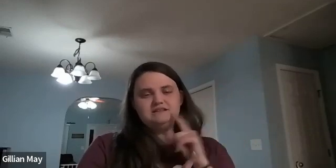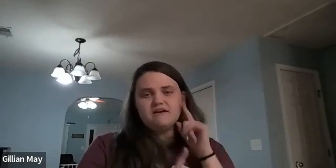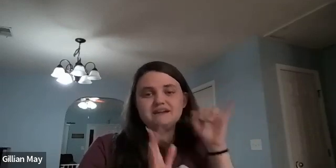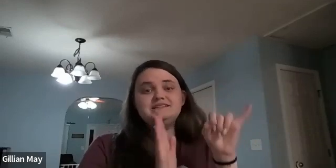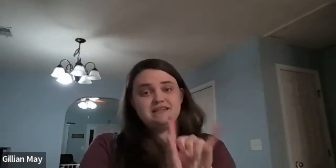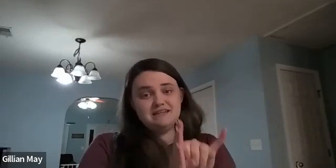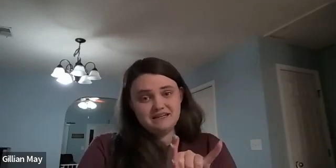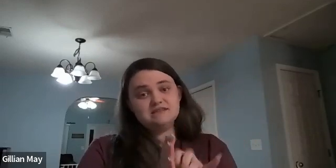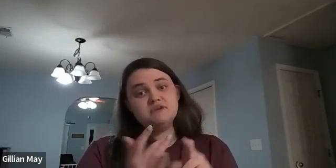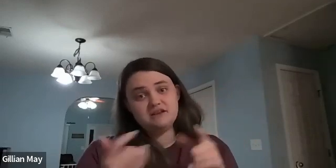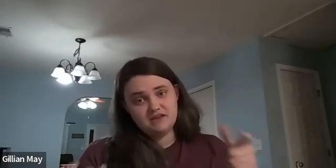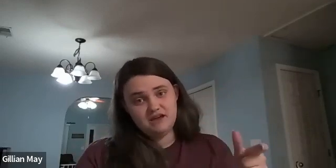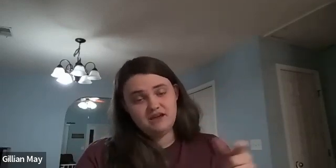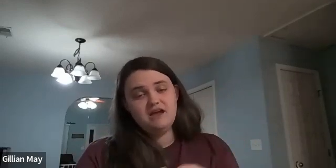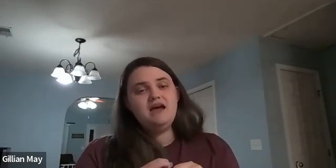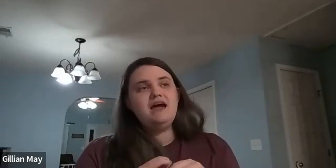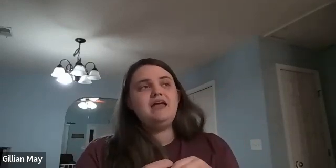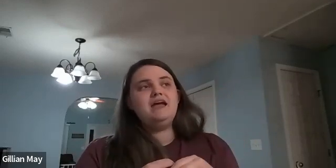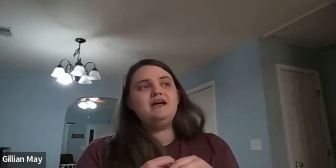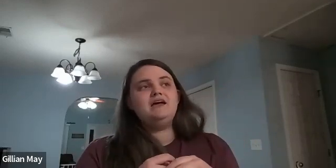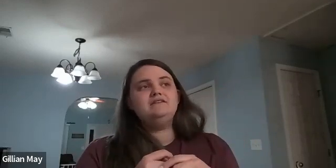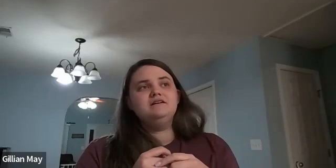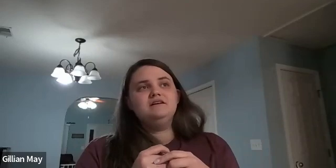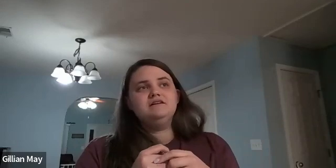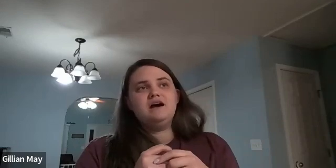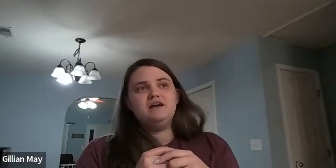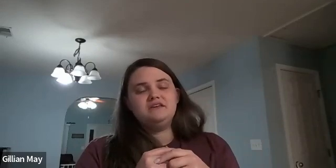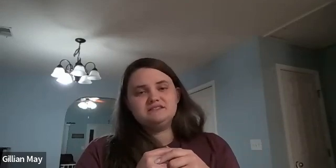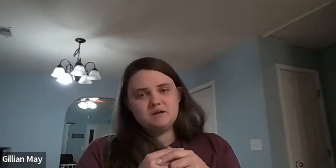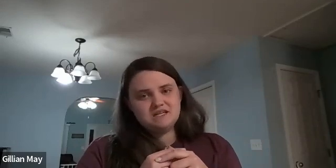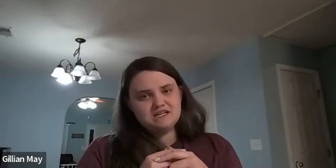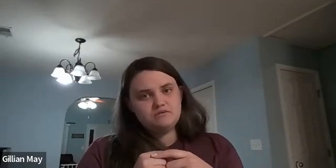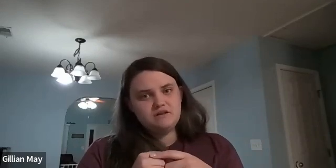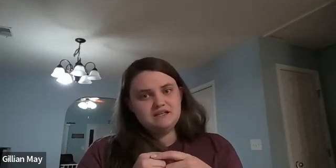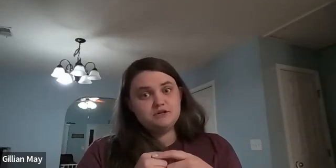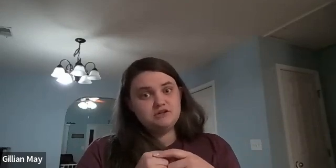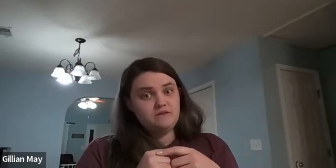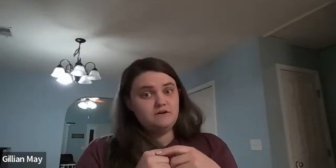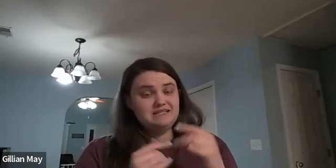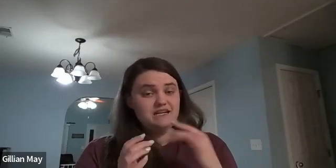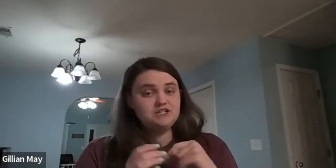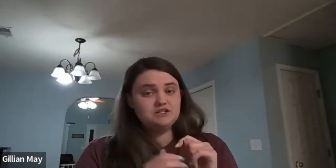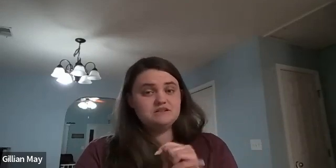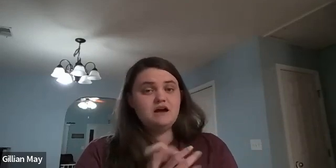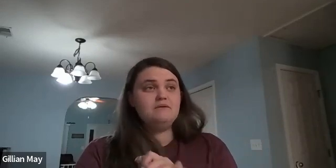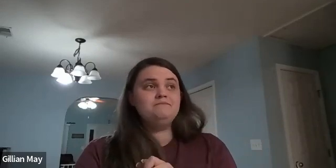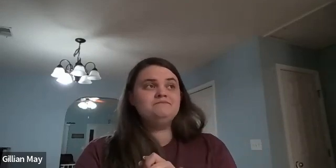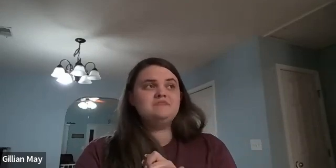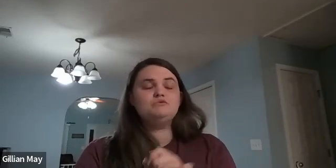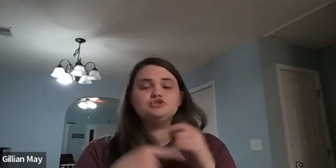Deaf identity is a big thing. And I think sometimes kids really, especially when they're in teenage years, they will